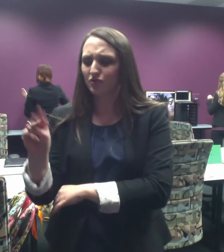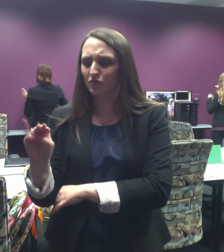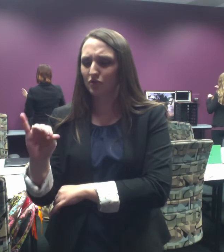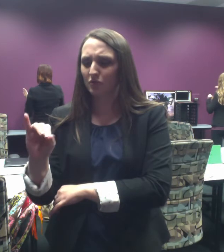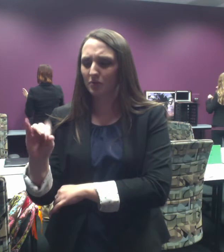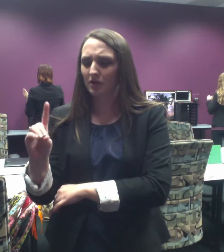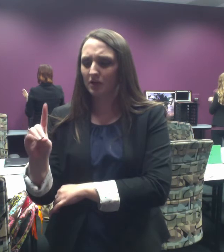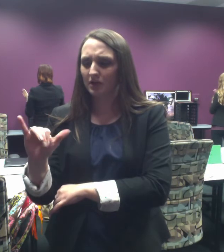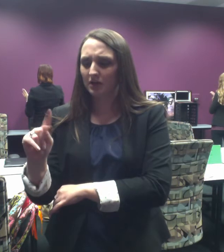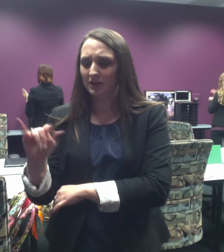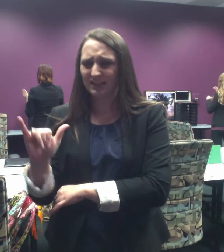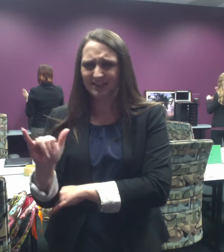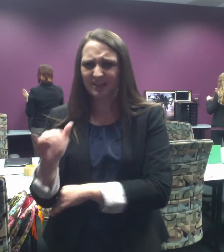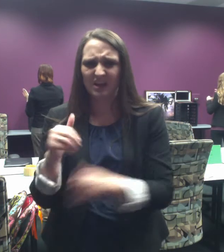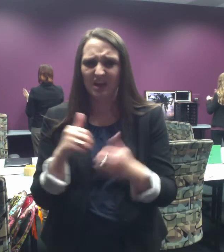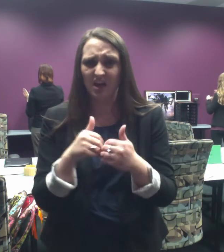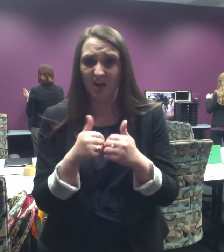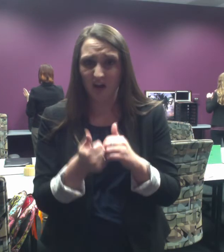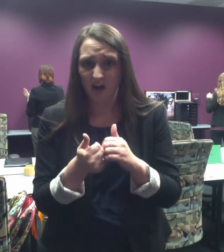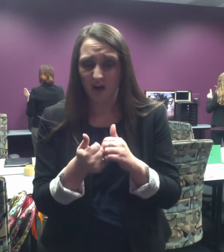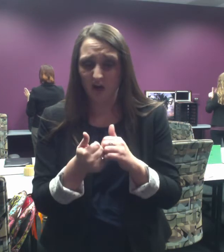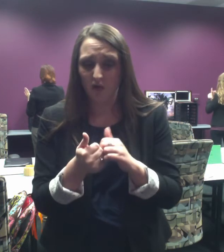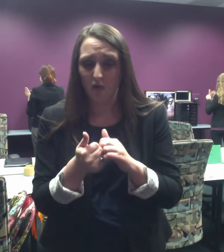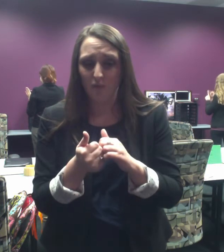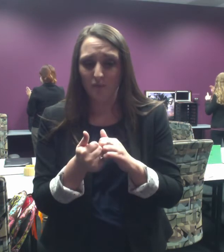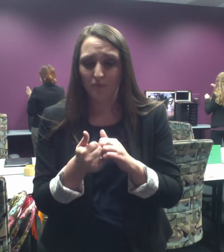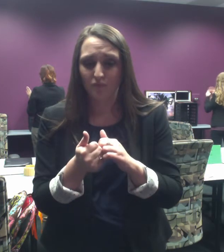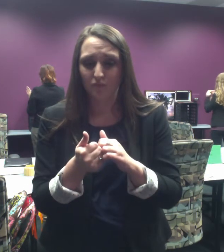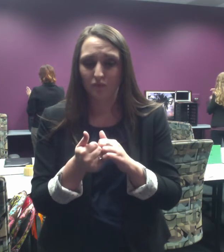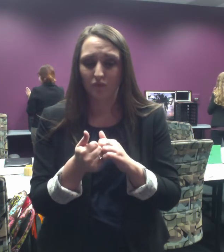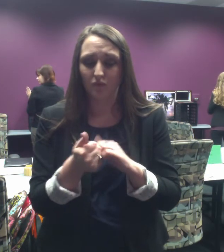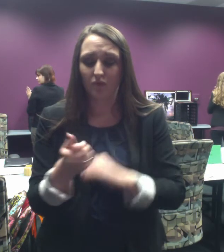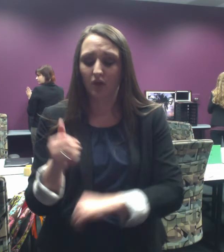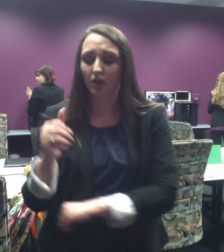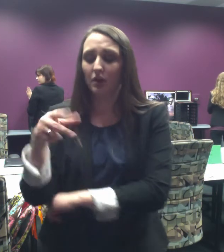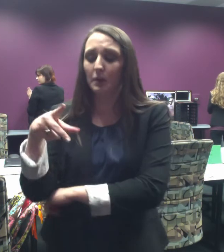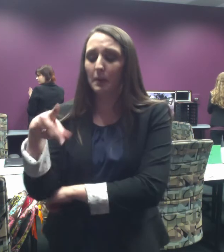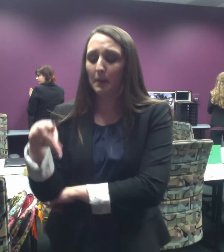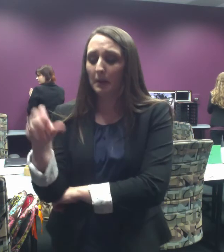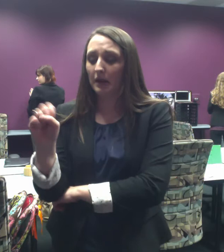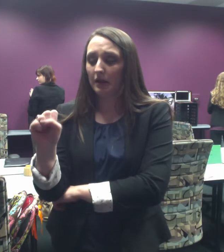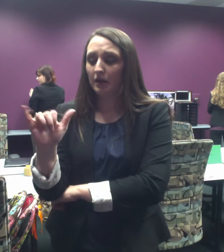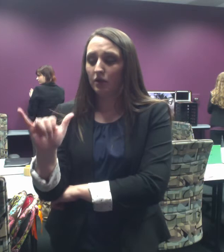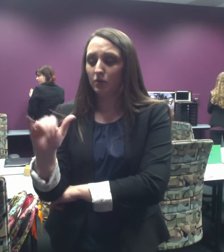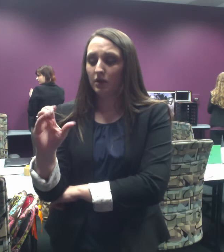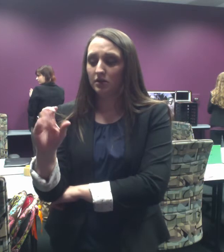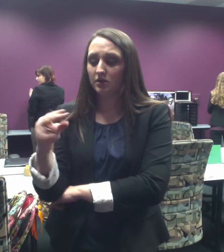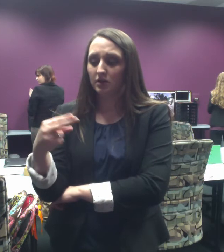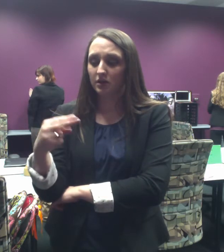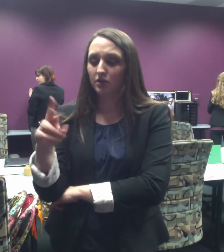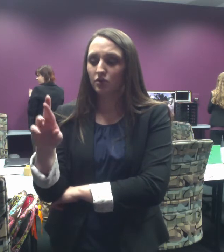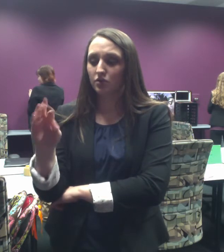basically a simple version of a psychrometer. This is the one I whipped up yesterday. It's very simple. All it's got,